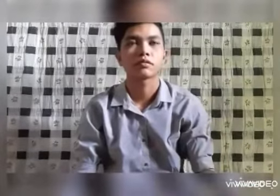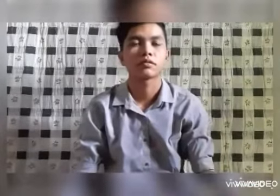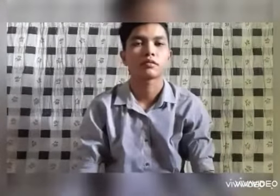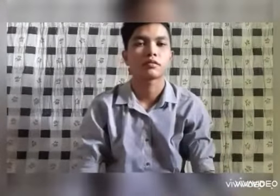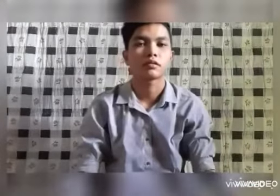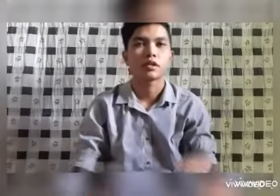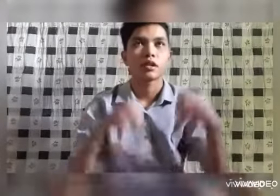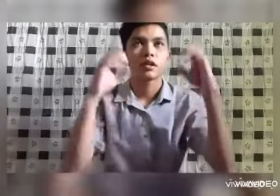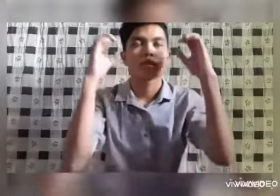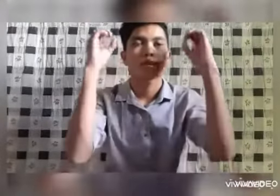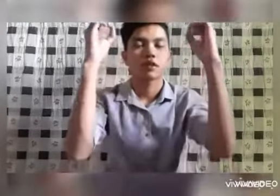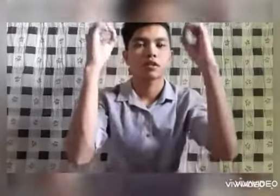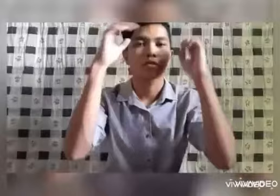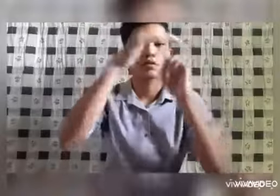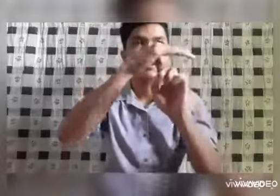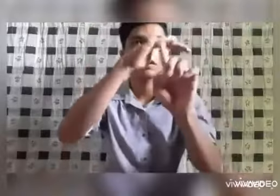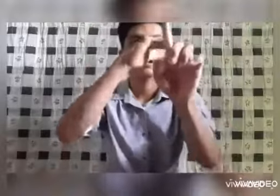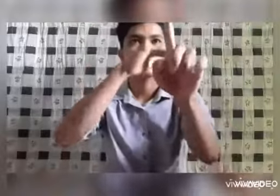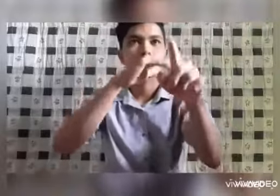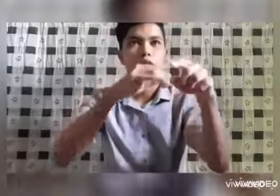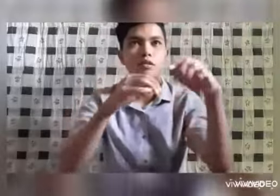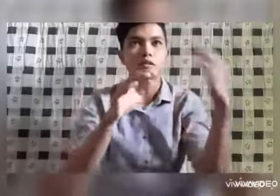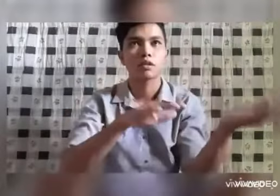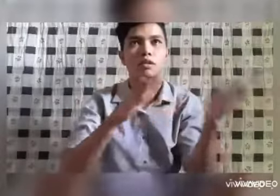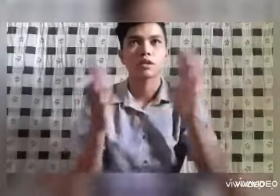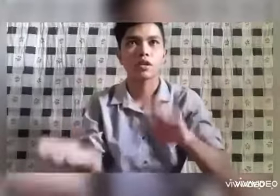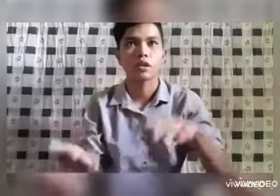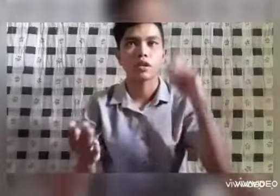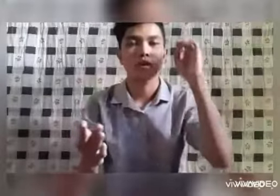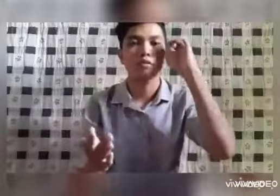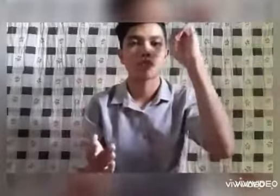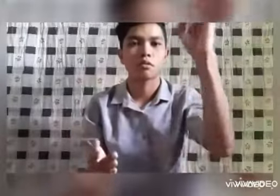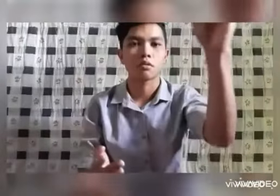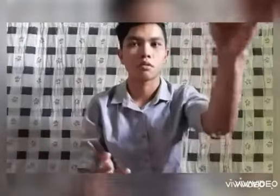Nothing to kill or die for